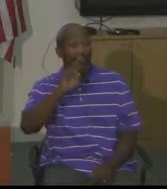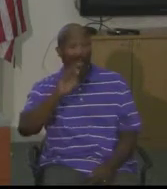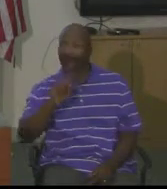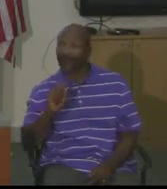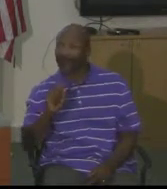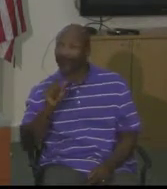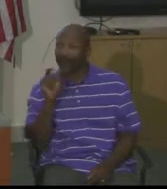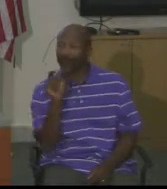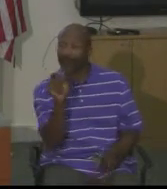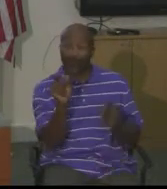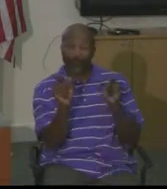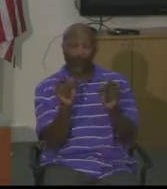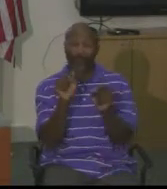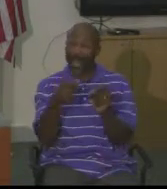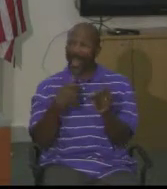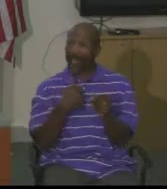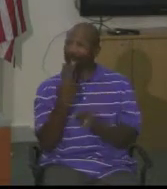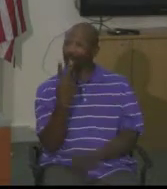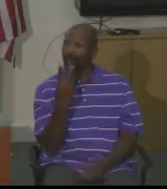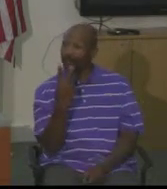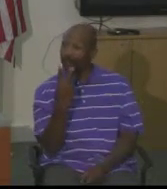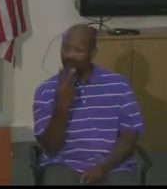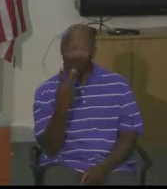PCI Express lane.